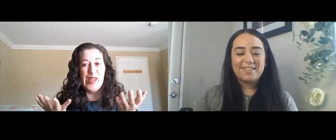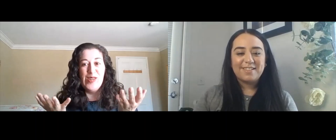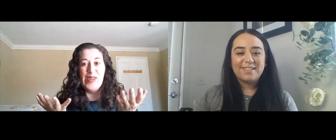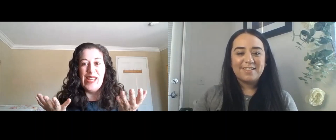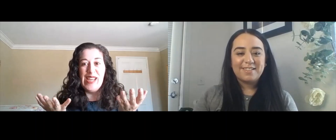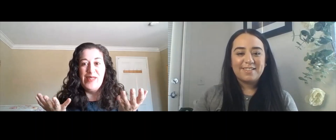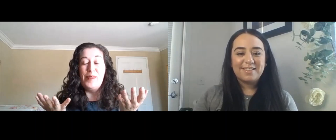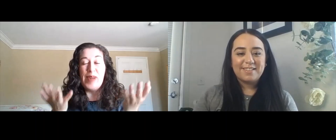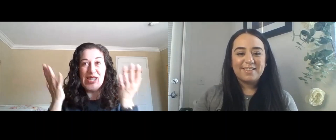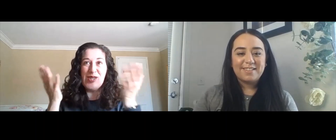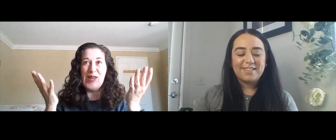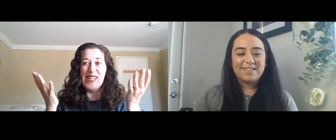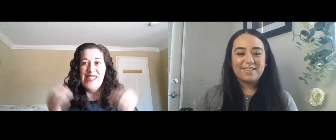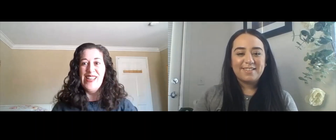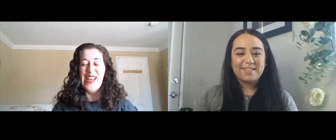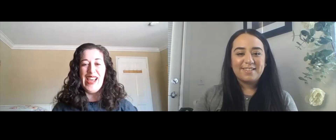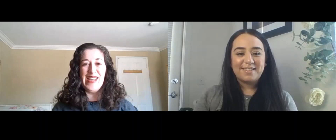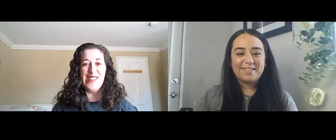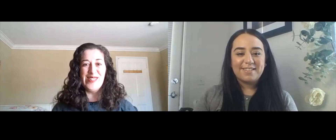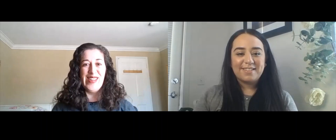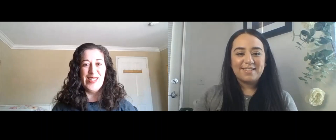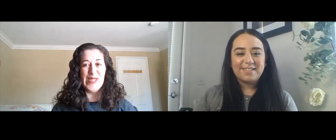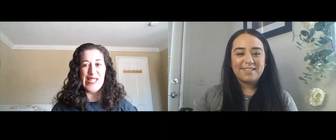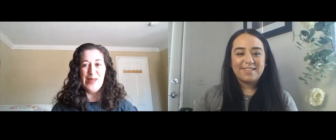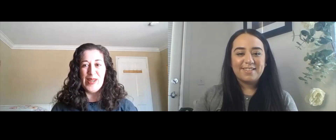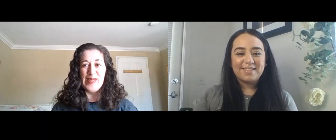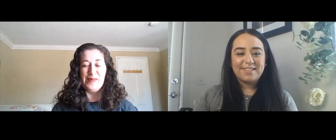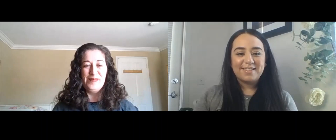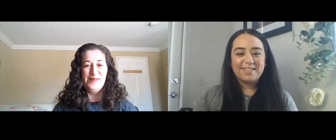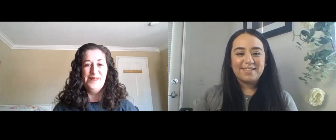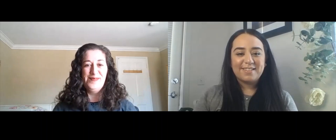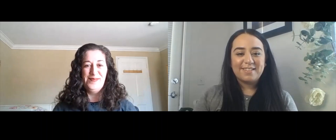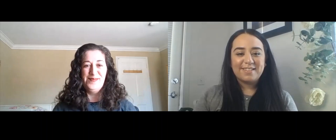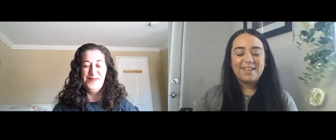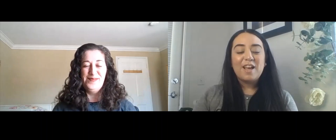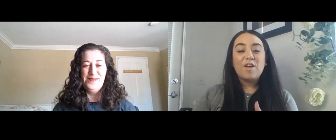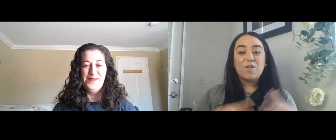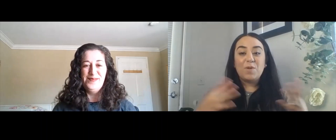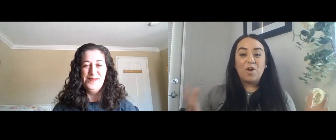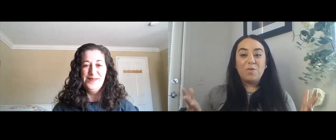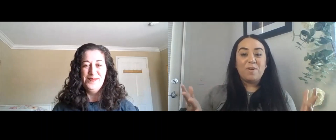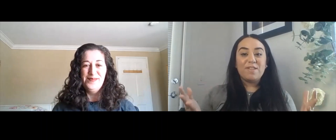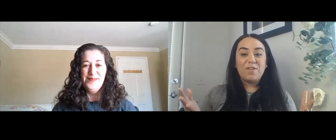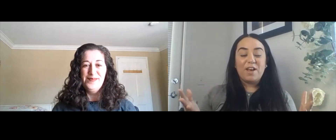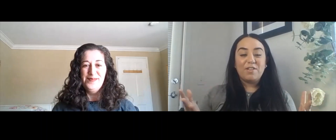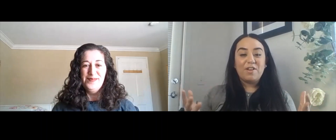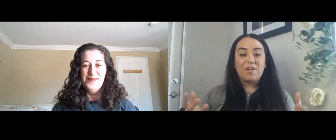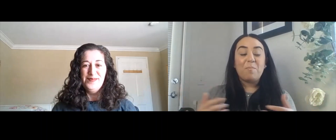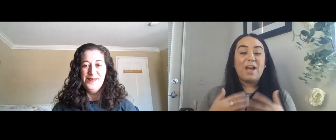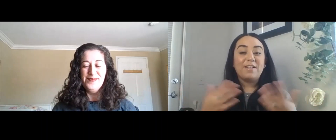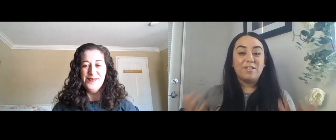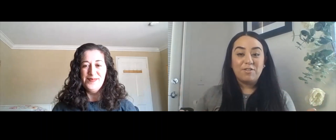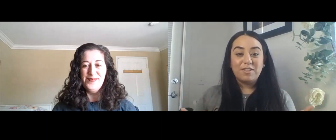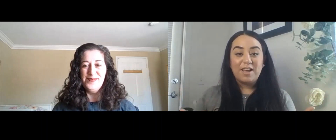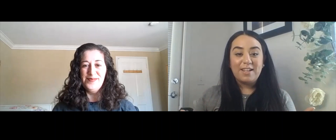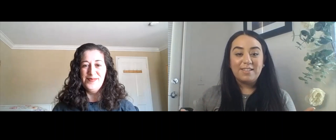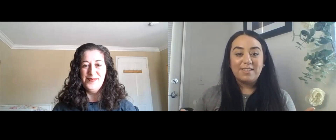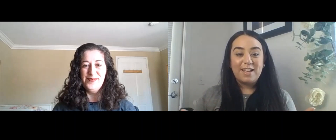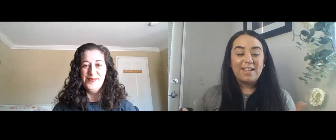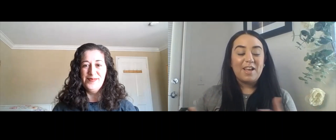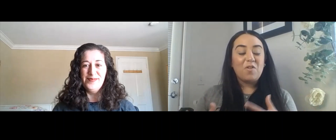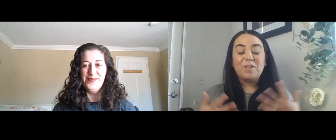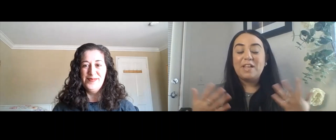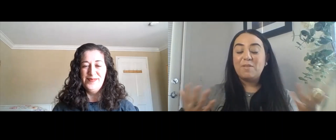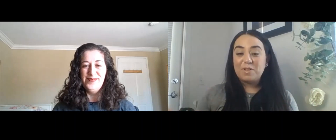So then you can kind of picture it as we celebrate them. So we hope the rest of you out there practice your